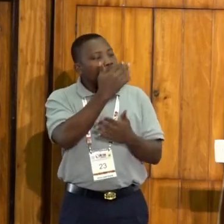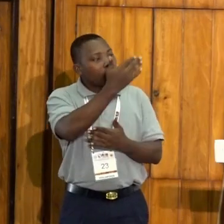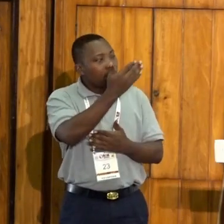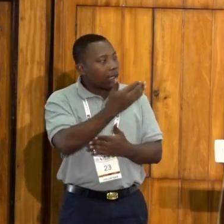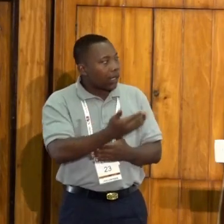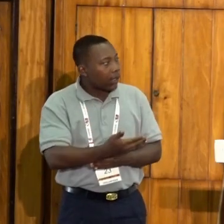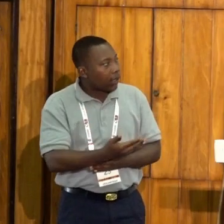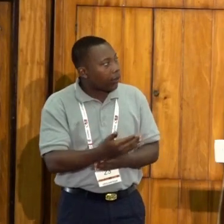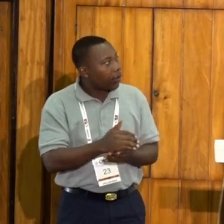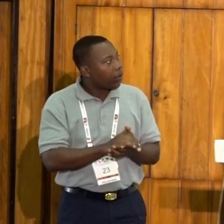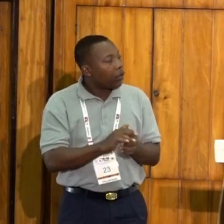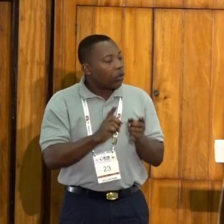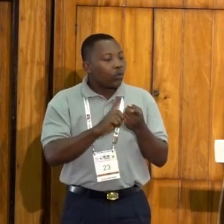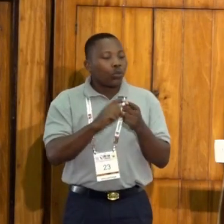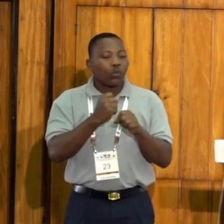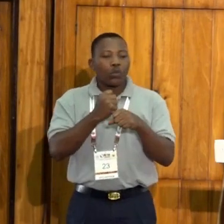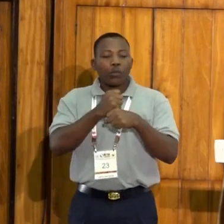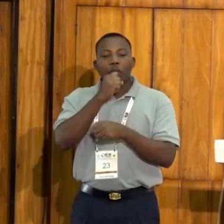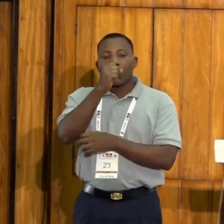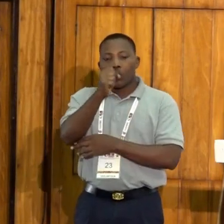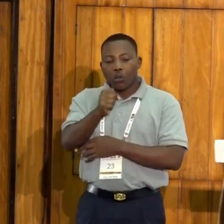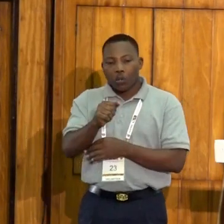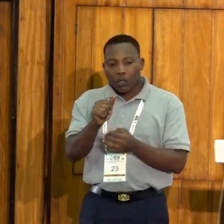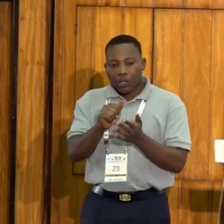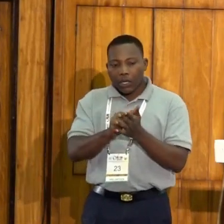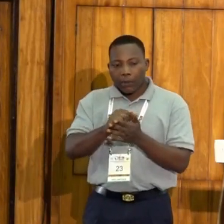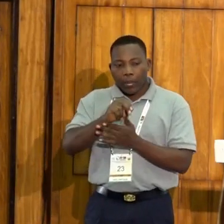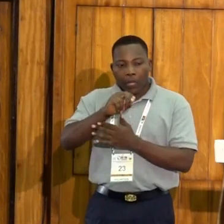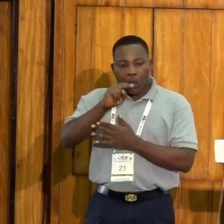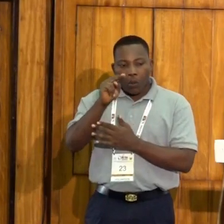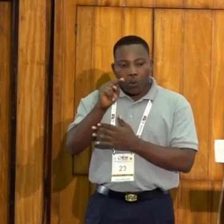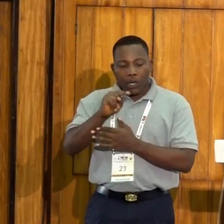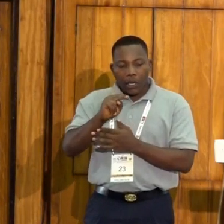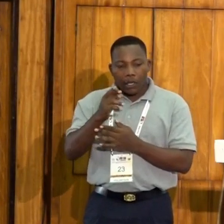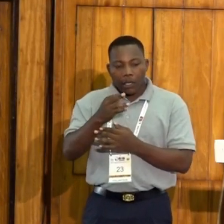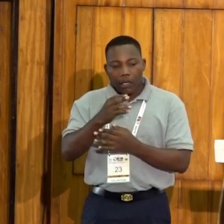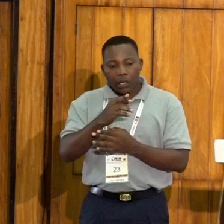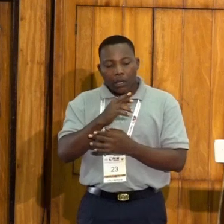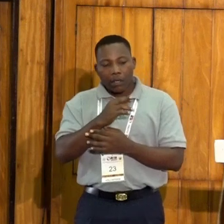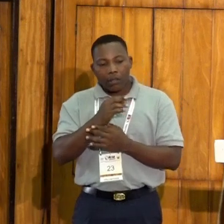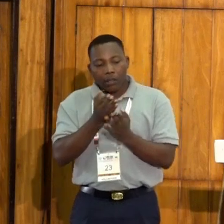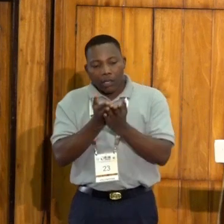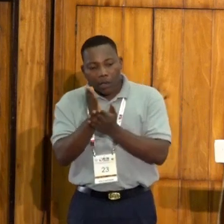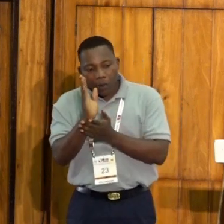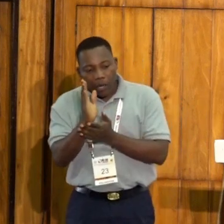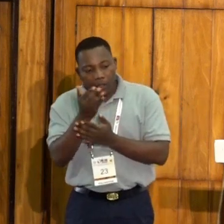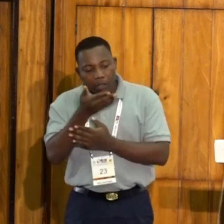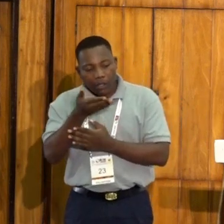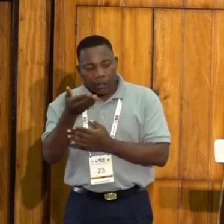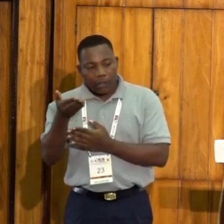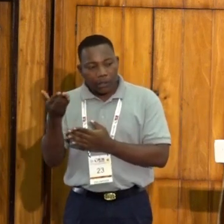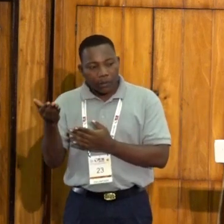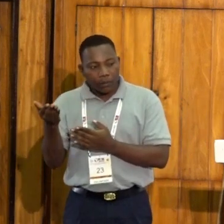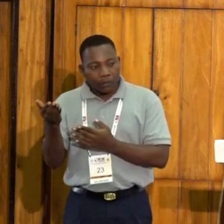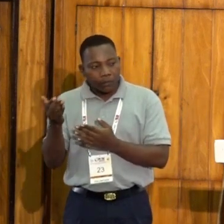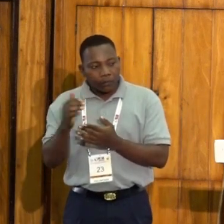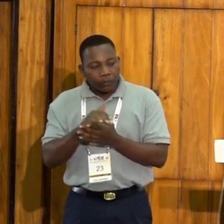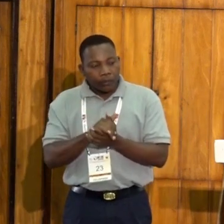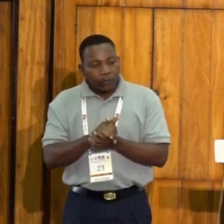health facilities to ensure that we use a rights-based approach and not only the moral or religious-based approach.